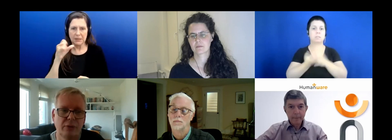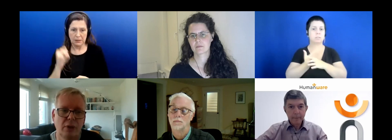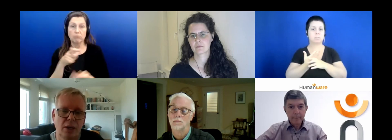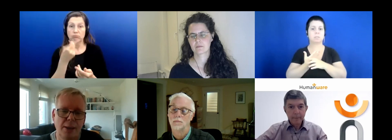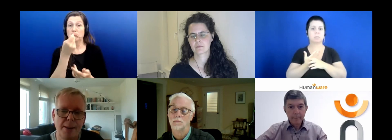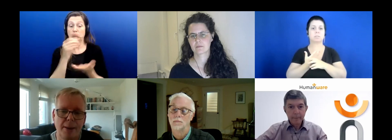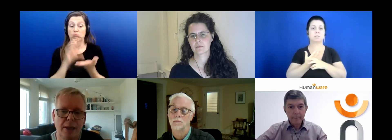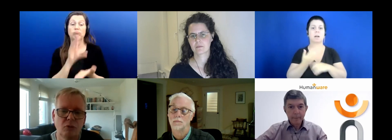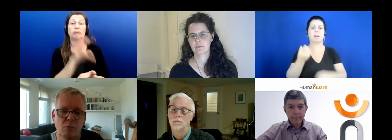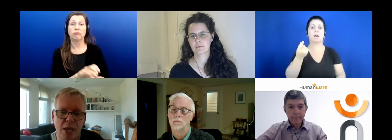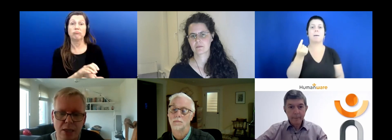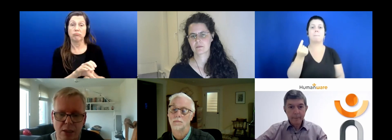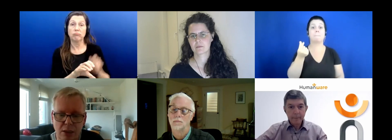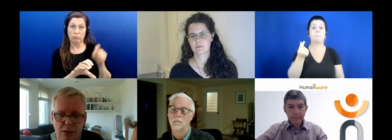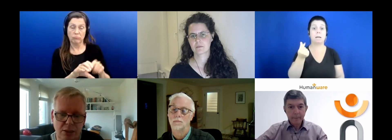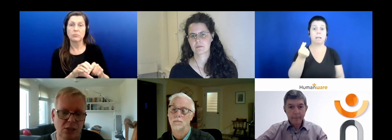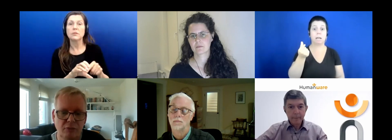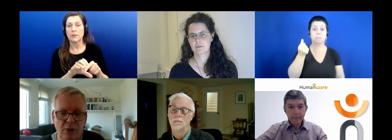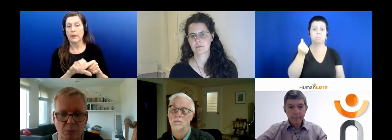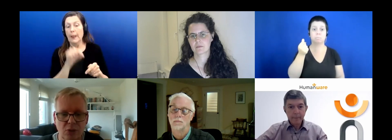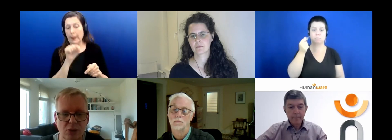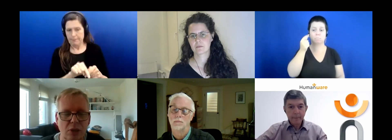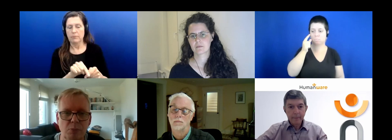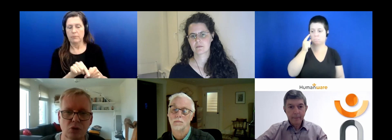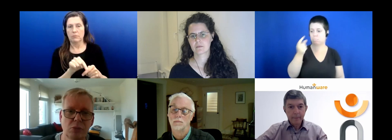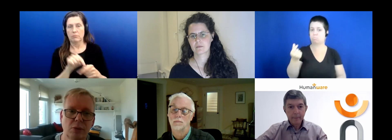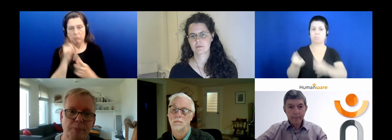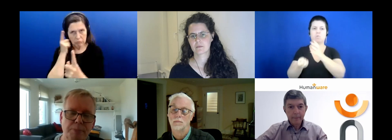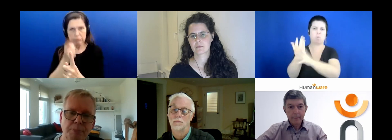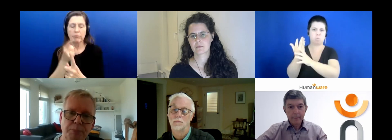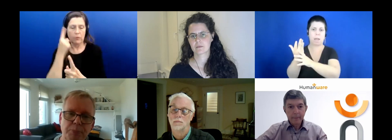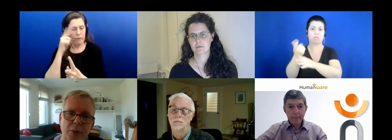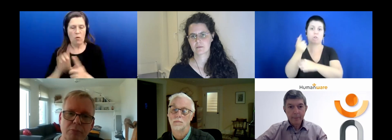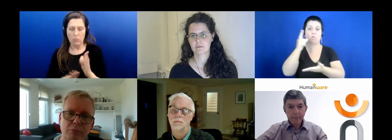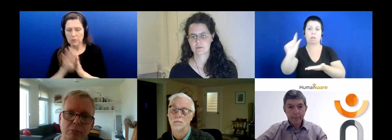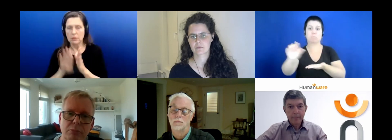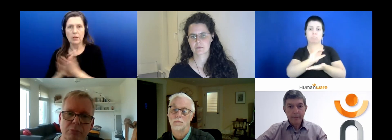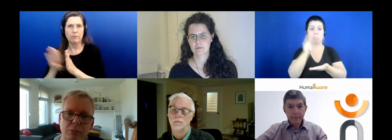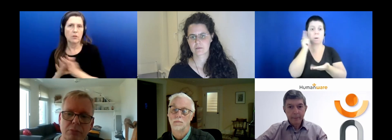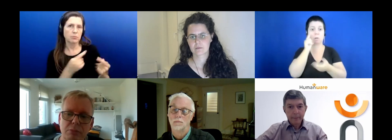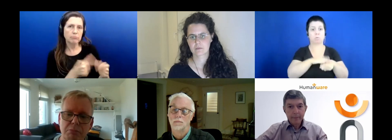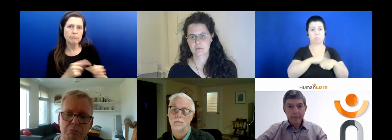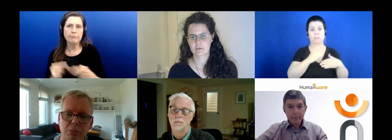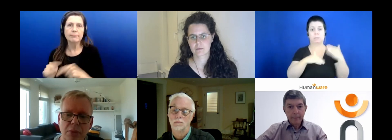aside and to make these developments possible.